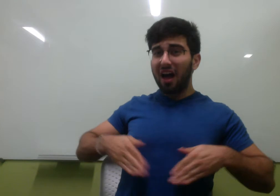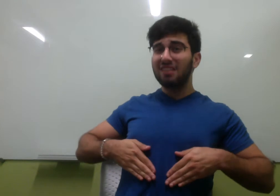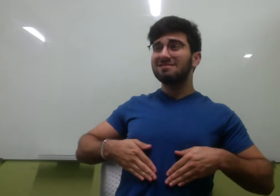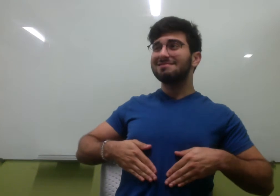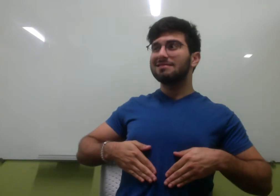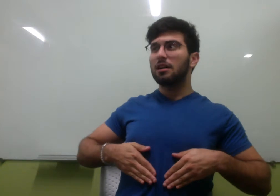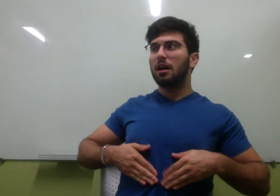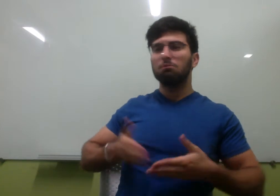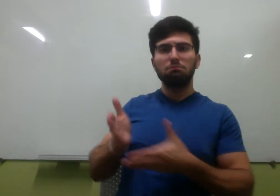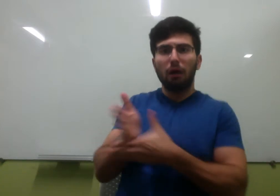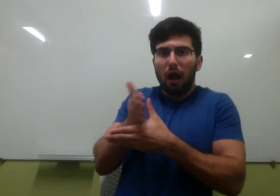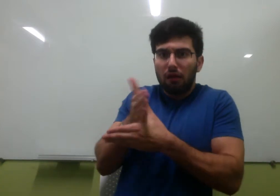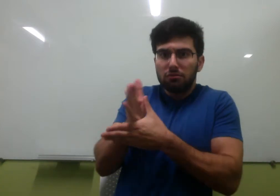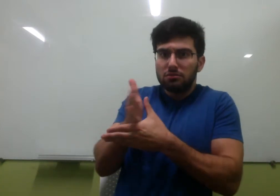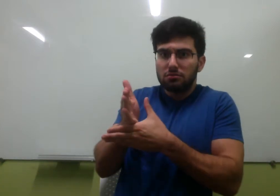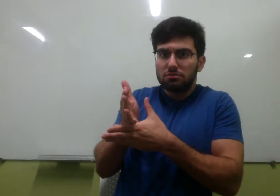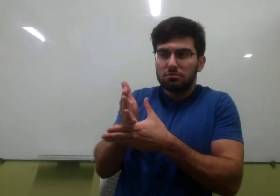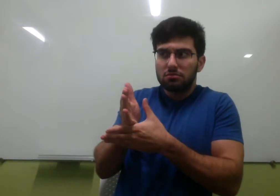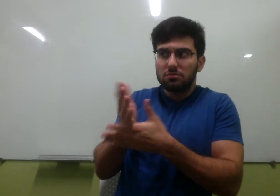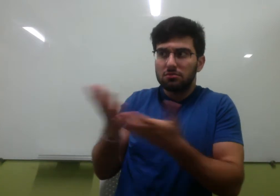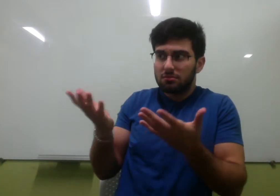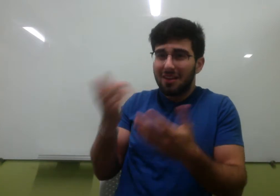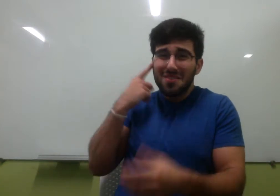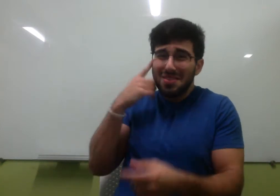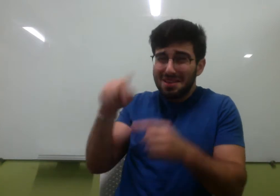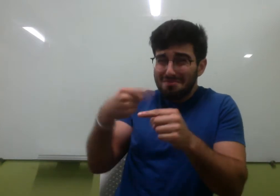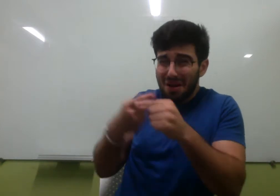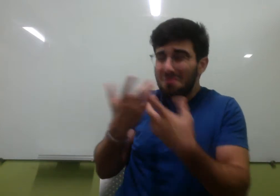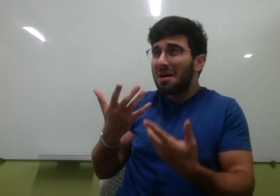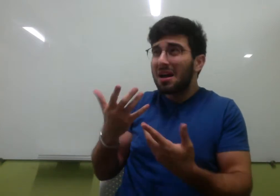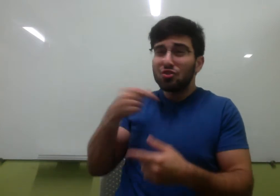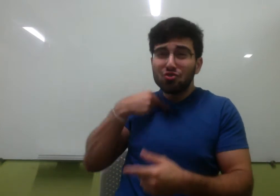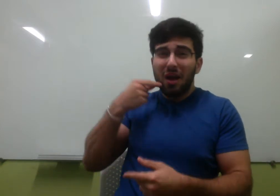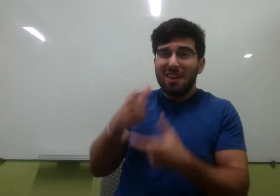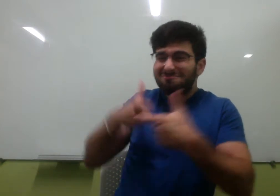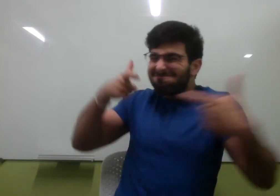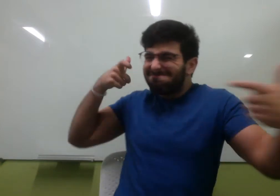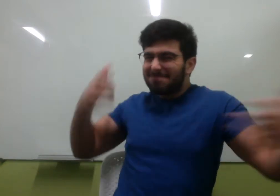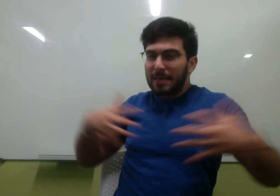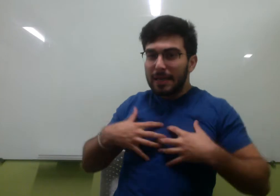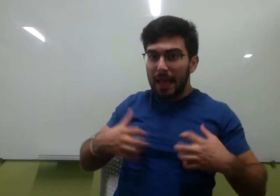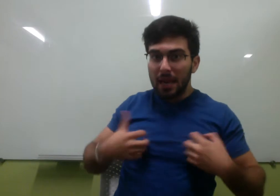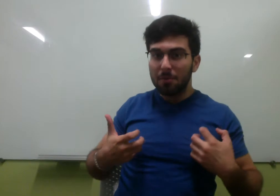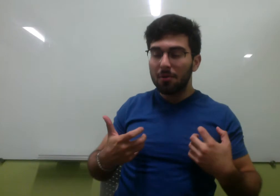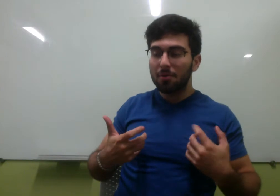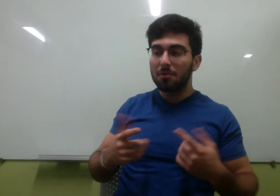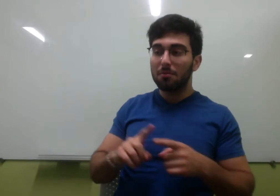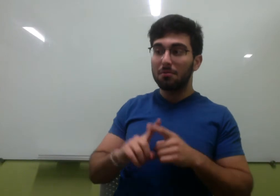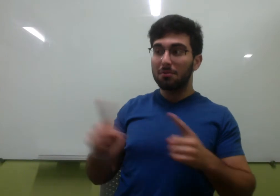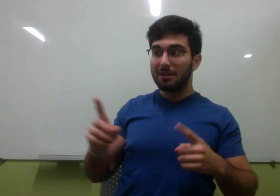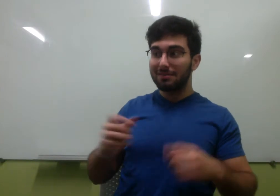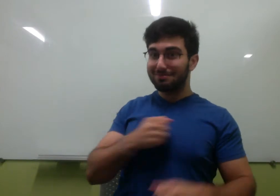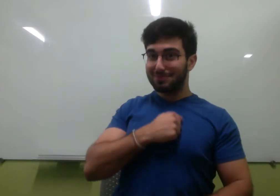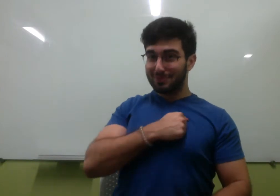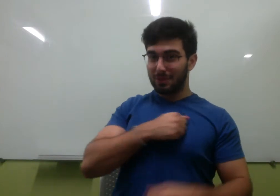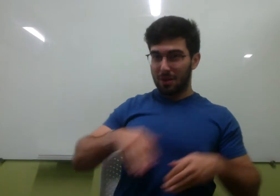average. Yeah. They're just about average in size, right? Mm-hmm. So the giraffe is actually faced with a couple of issues here, right? Sure. If its